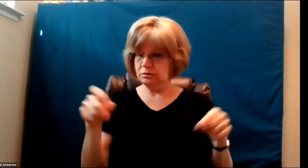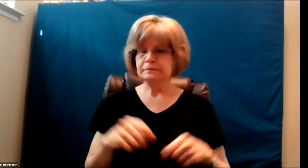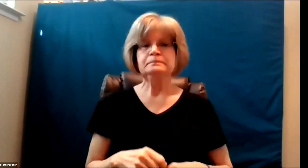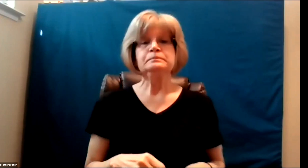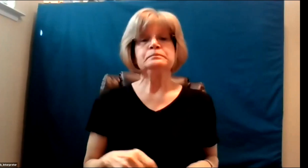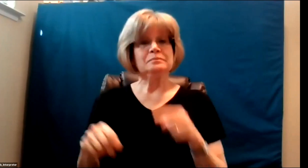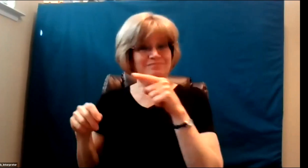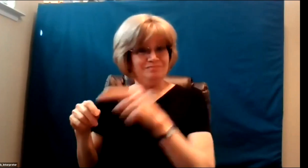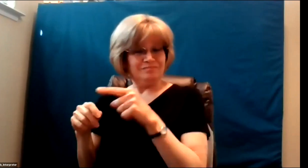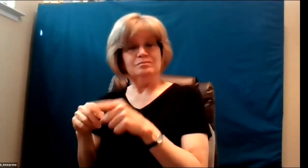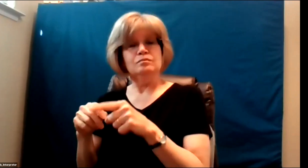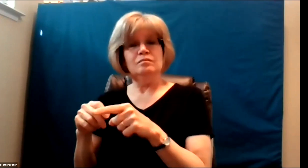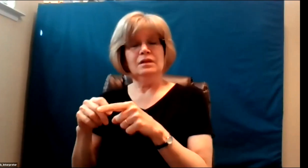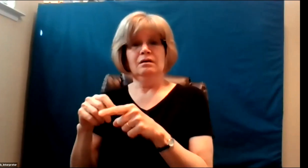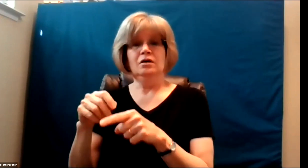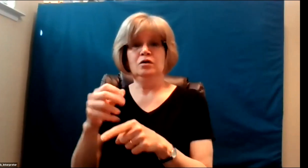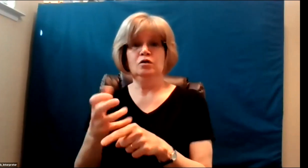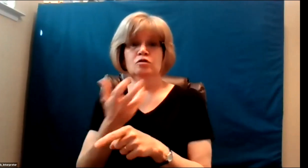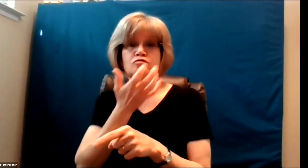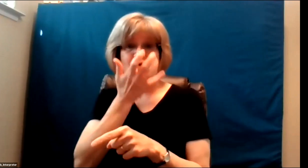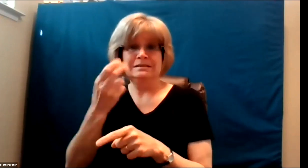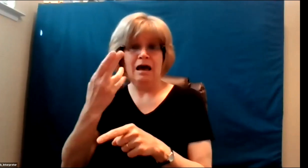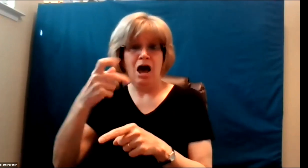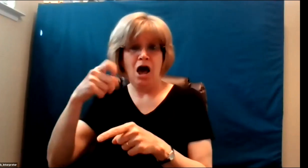Geographic, grasshopper plagues travel in